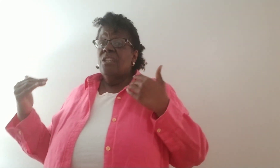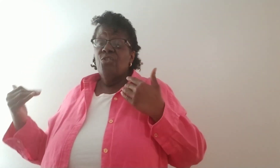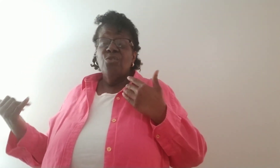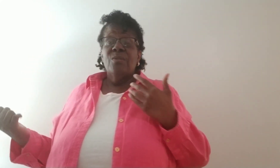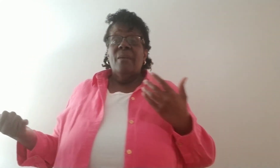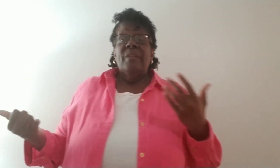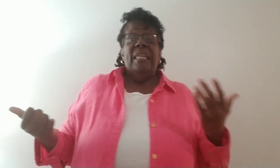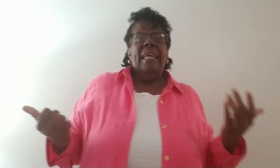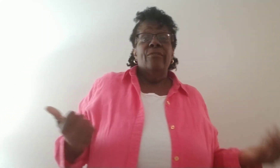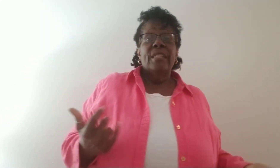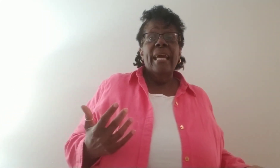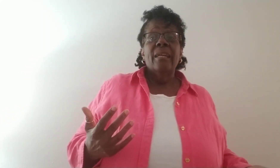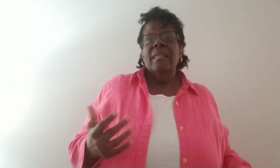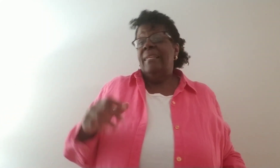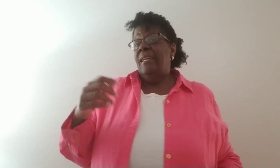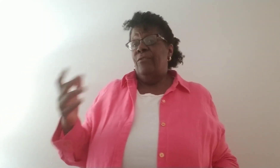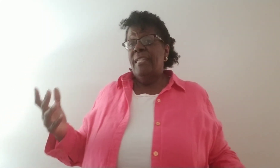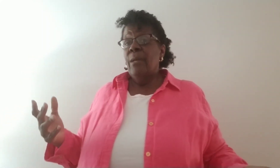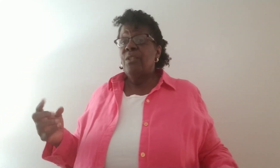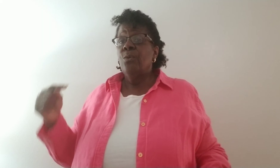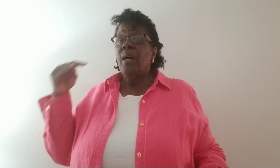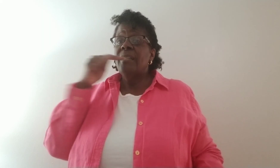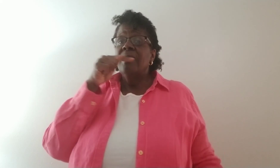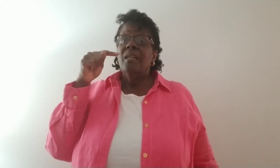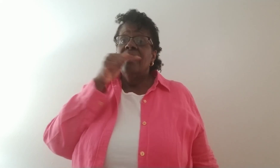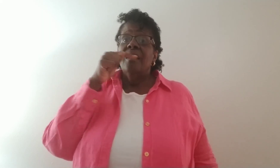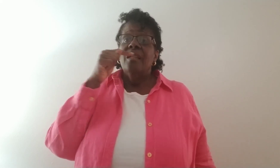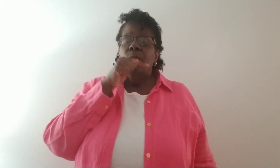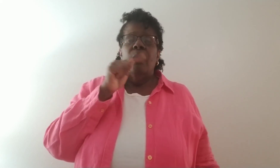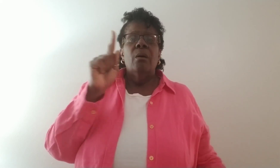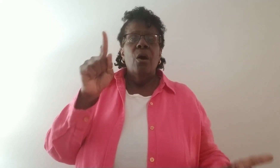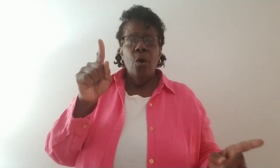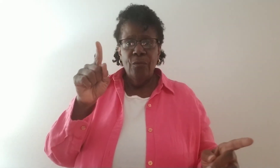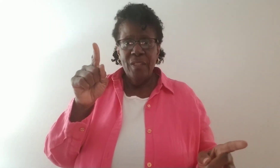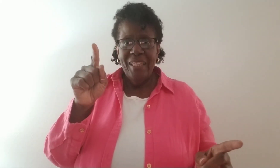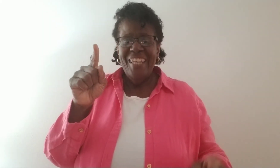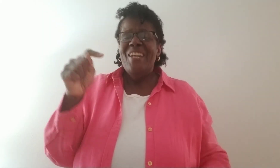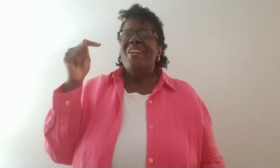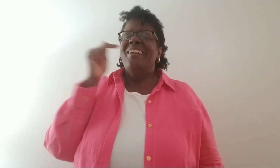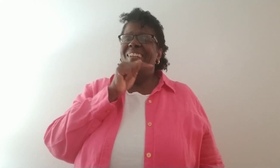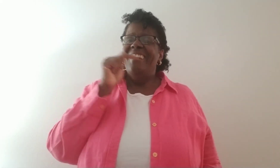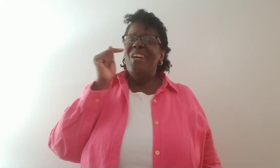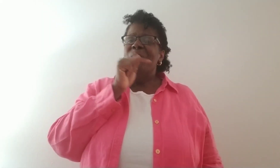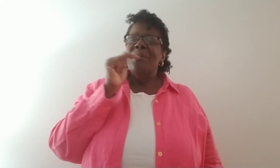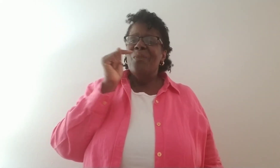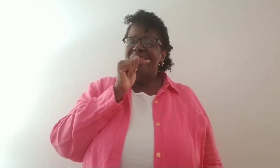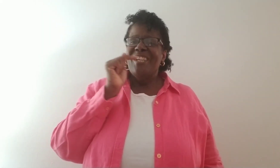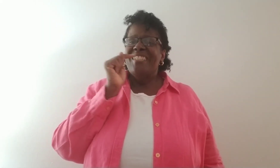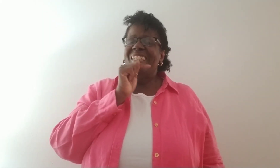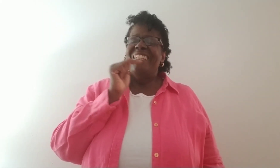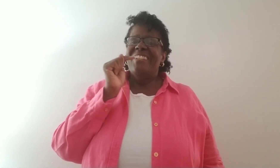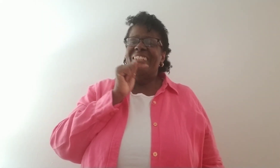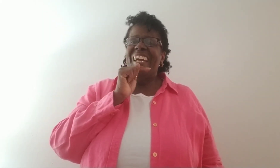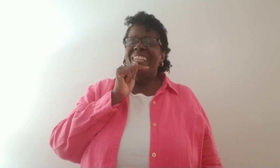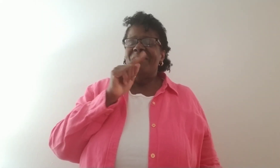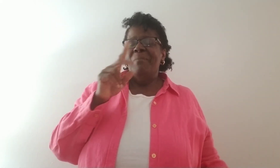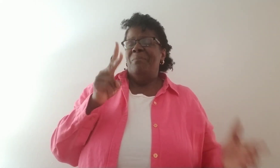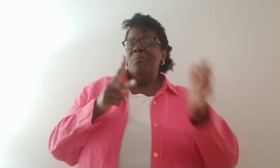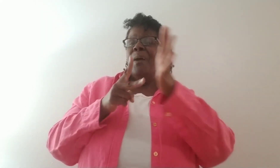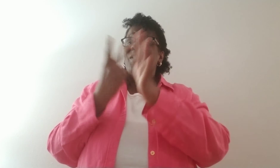do something every day. Like every day we do what? Well, hopefully we brush our teeth, okay? Probably